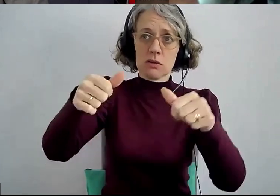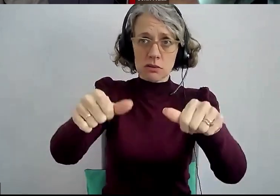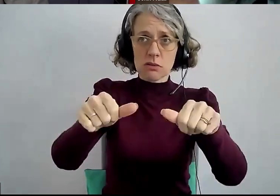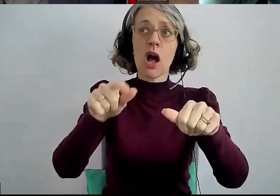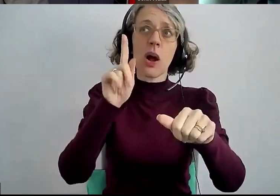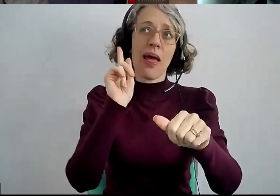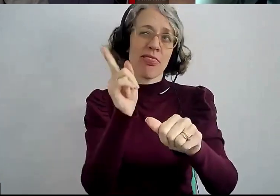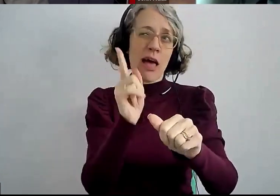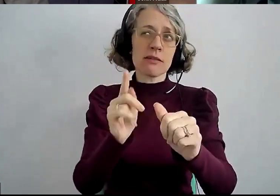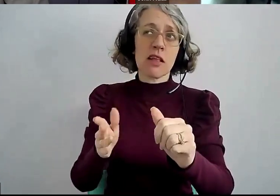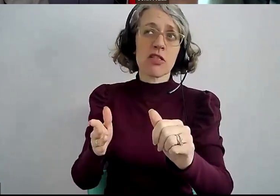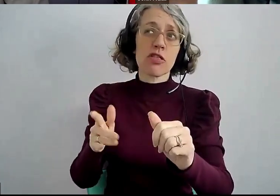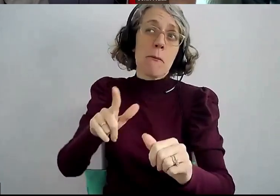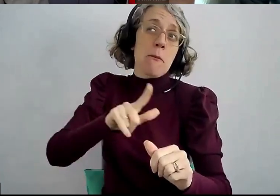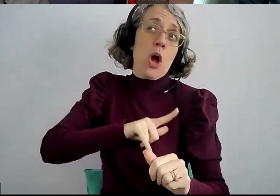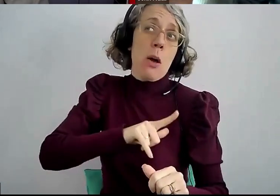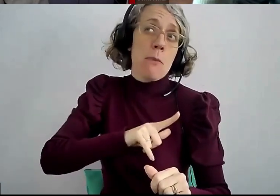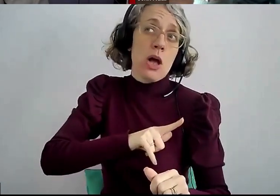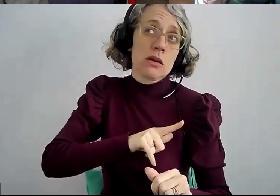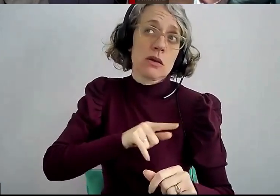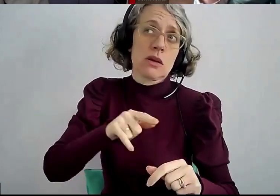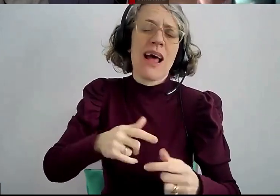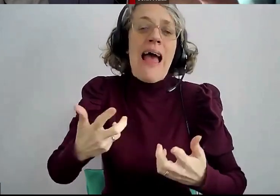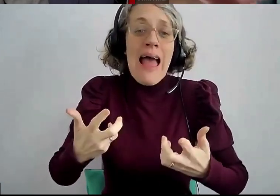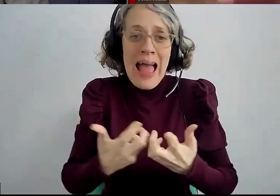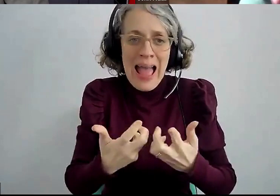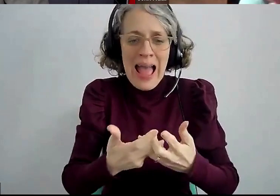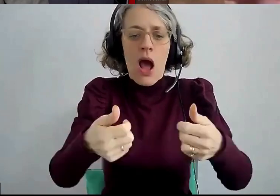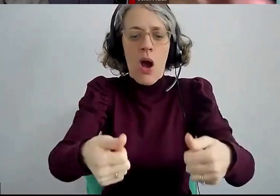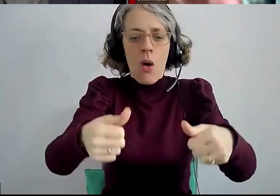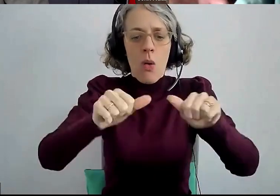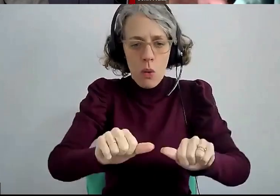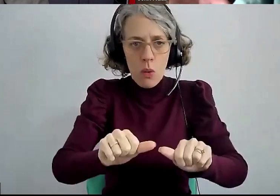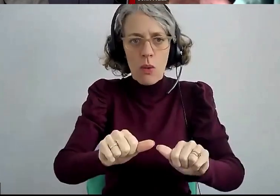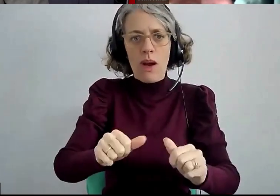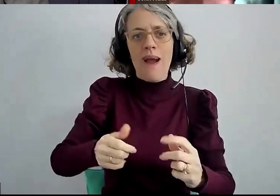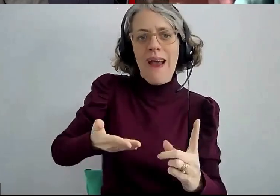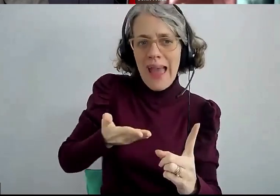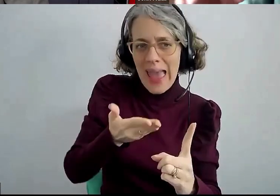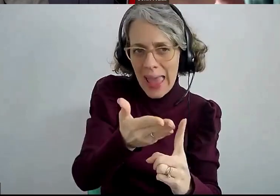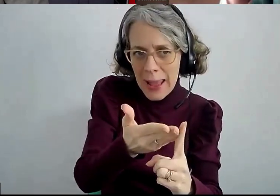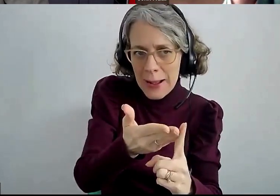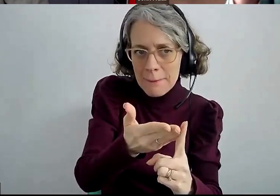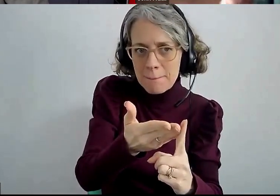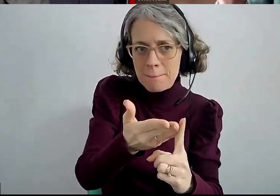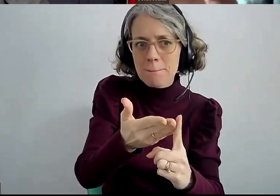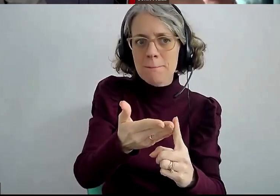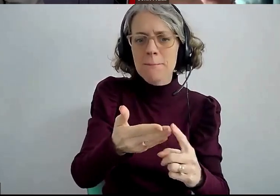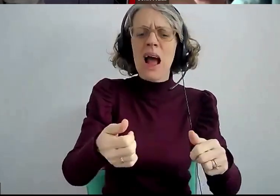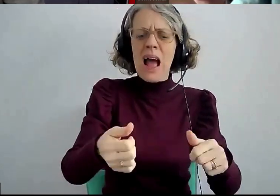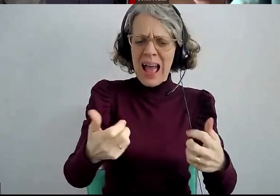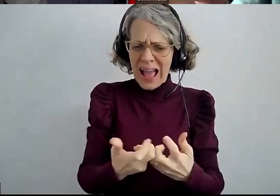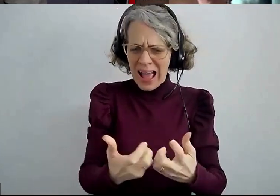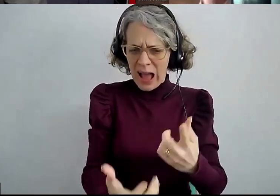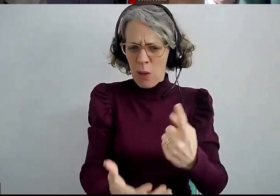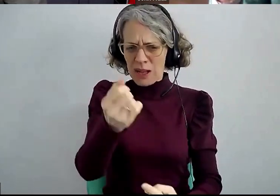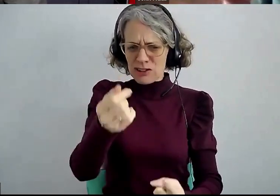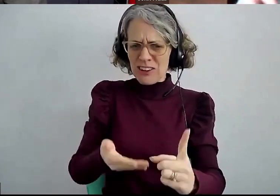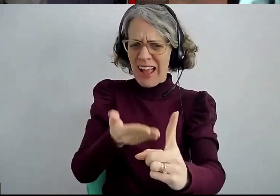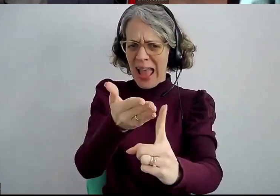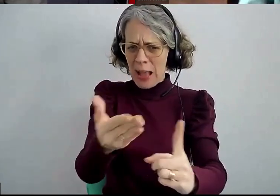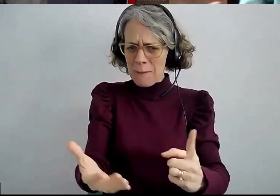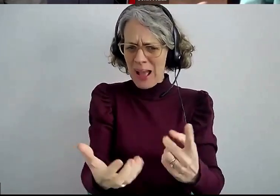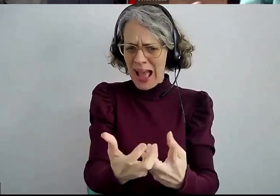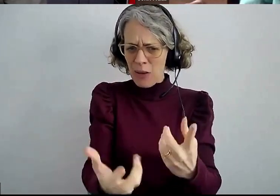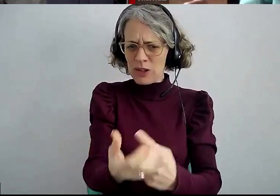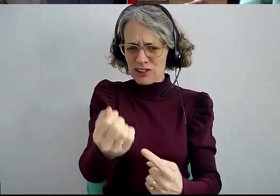our purpose. How are we going to do it? And that breaks down into aims. How are we going to achieve this aim?